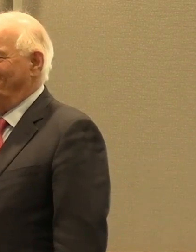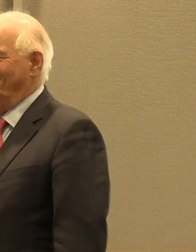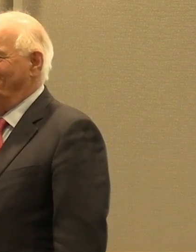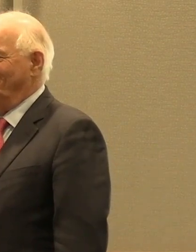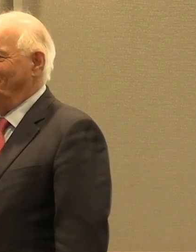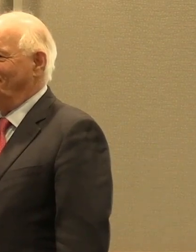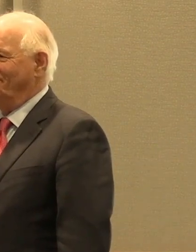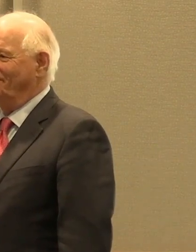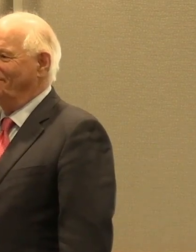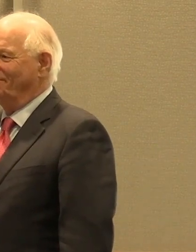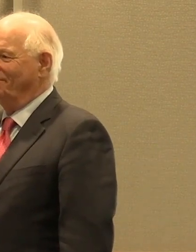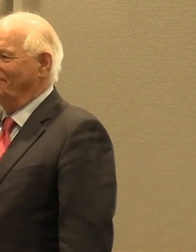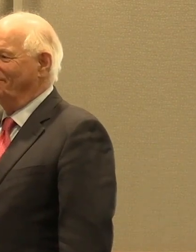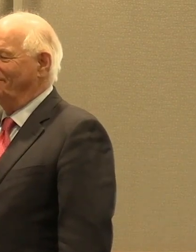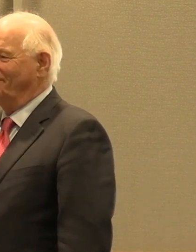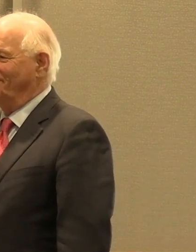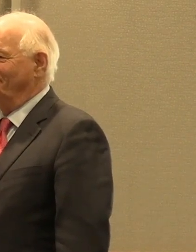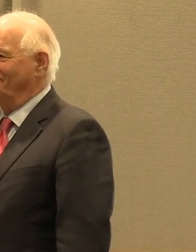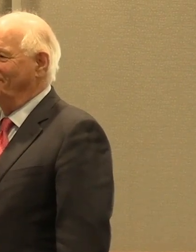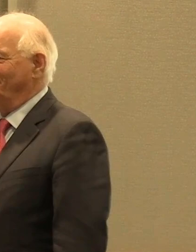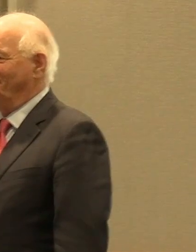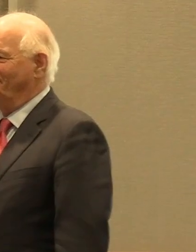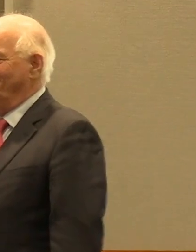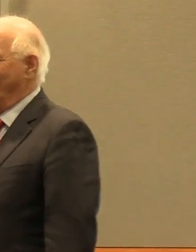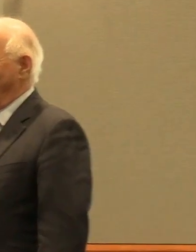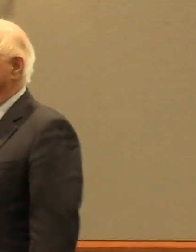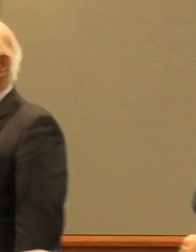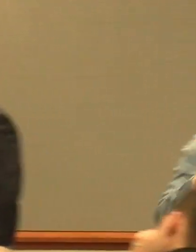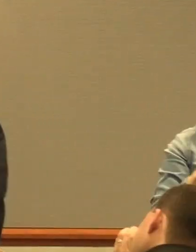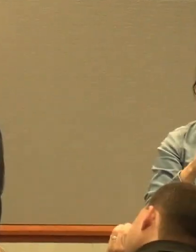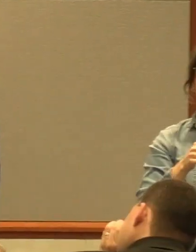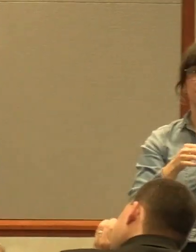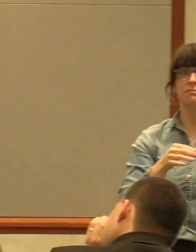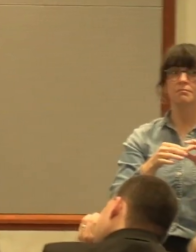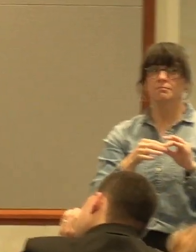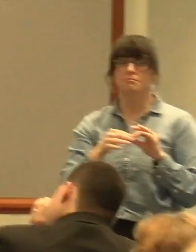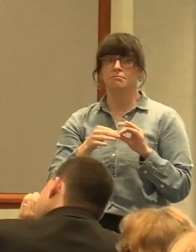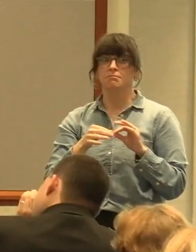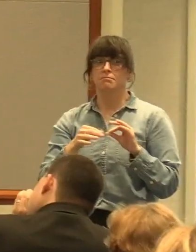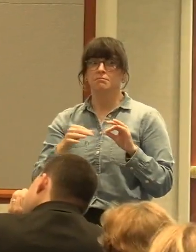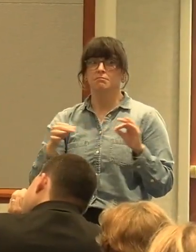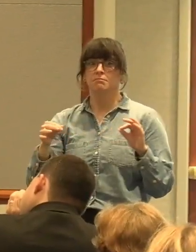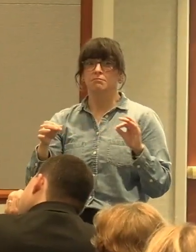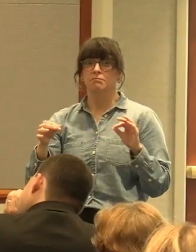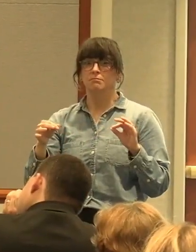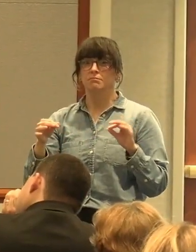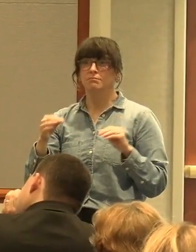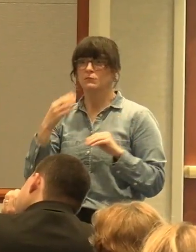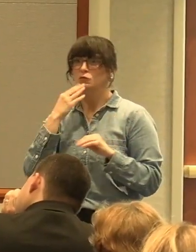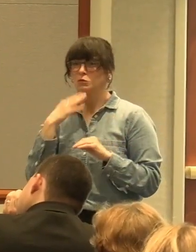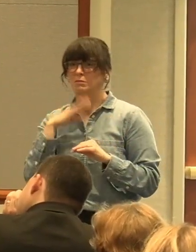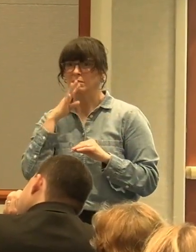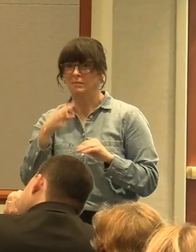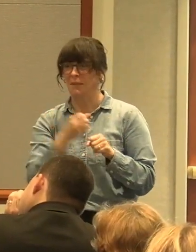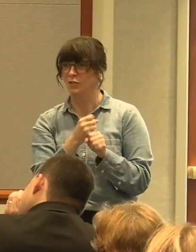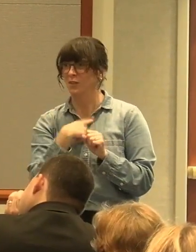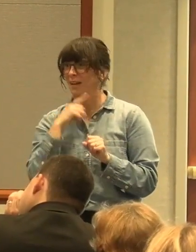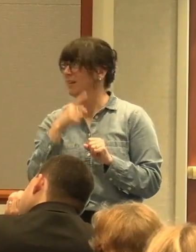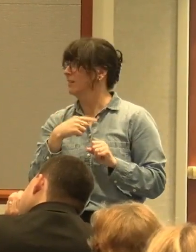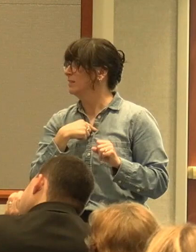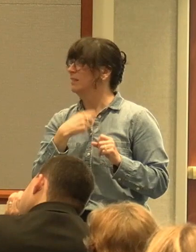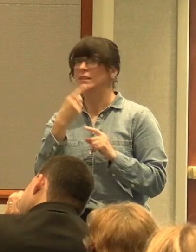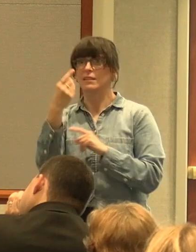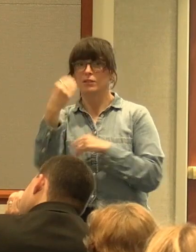14th, 2023, Cafe B'Sivan, Tafshin Fei Gimel. Hopefully I got that. I got a nod from Rabbi